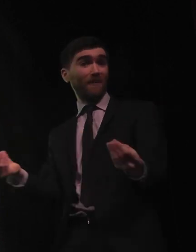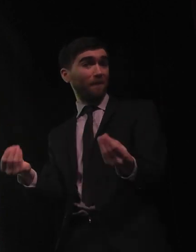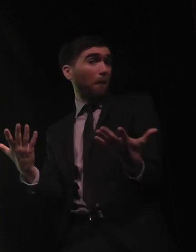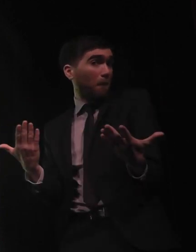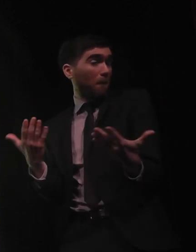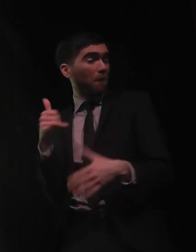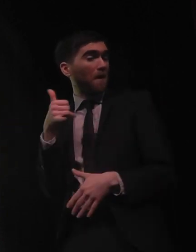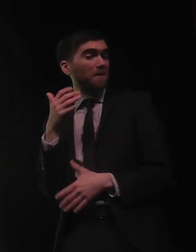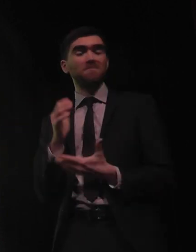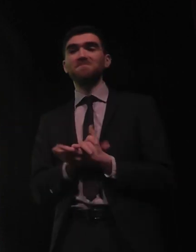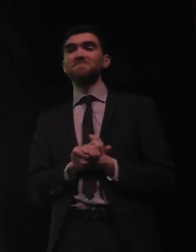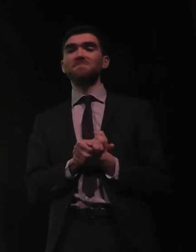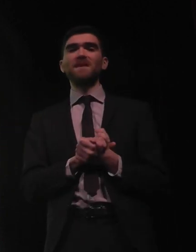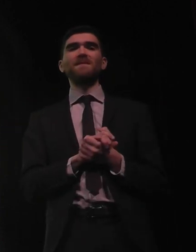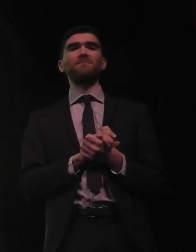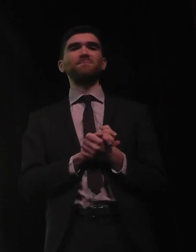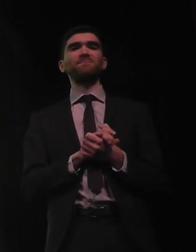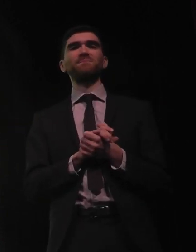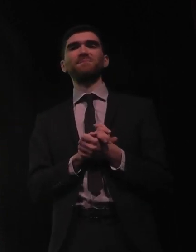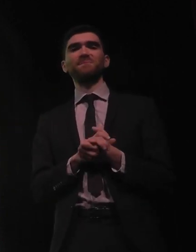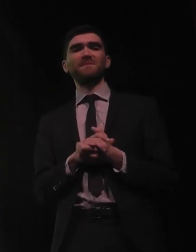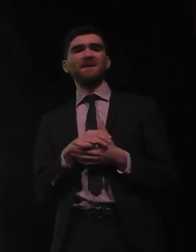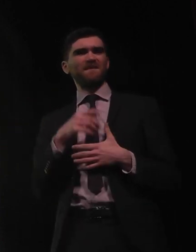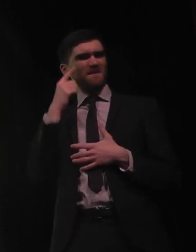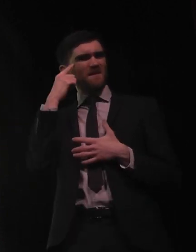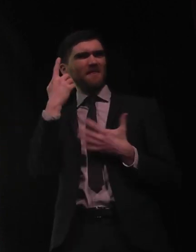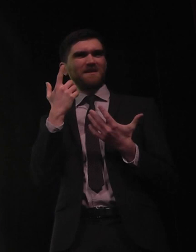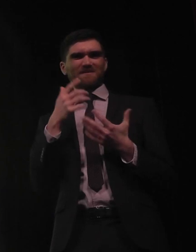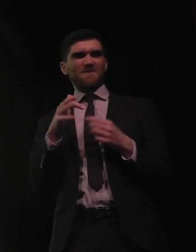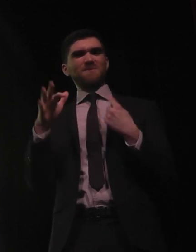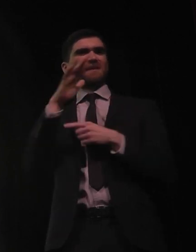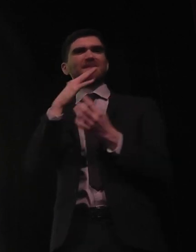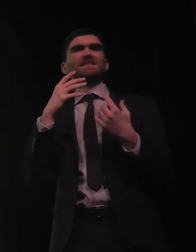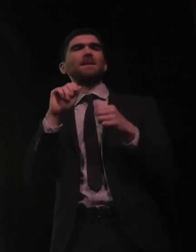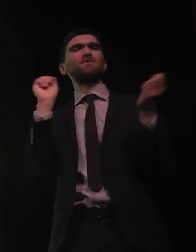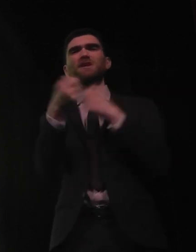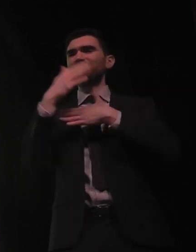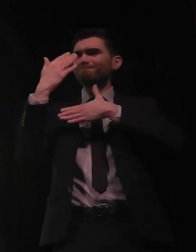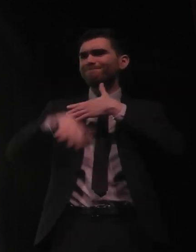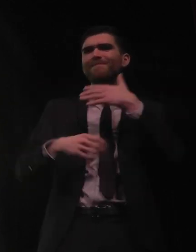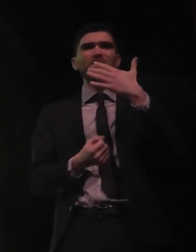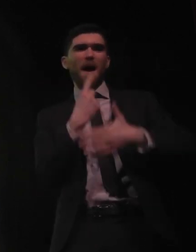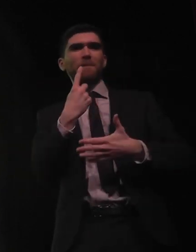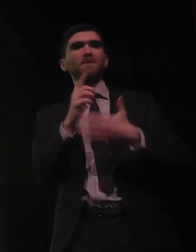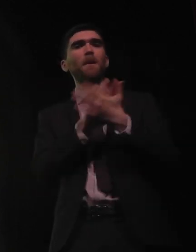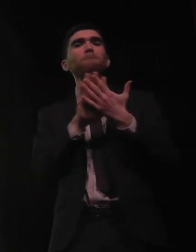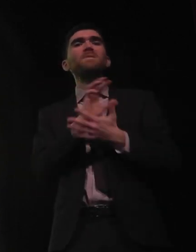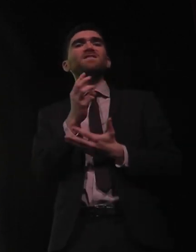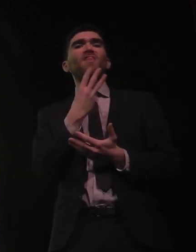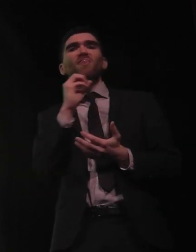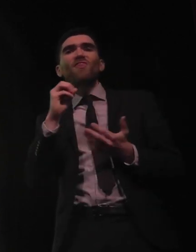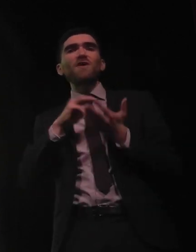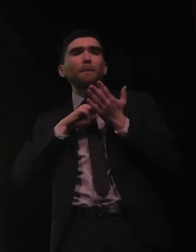Climate change denial would have them plough another $30 billion into road building schemes and promote